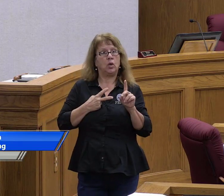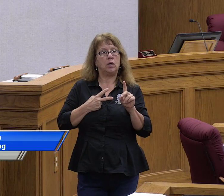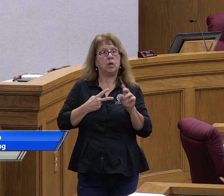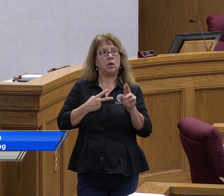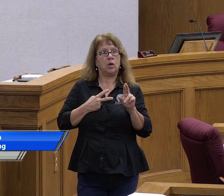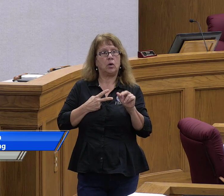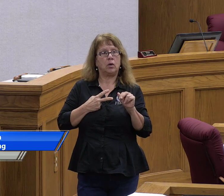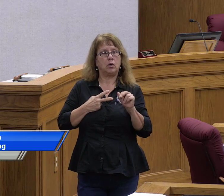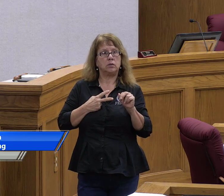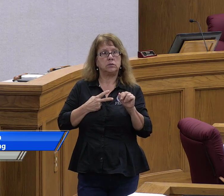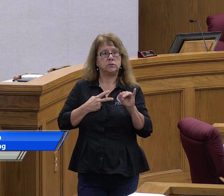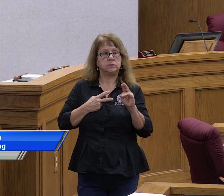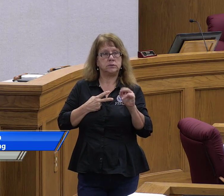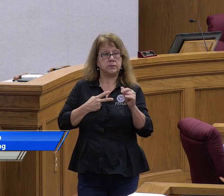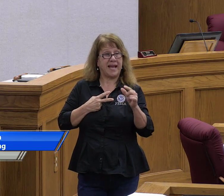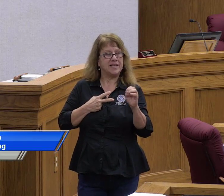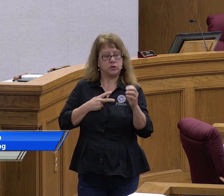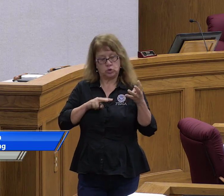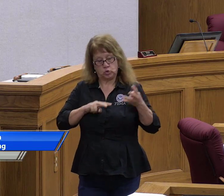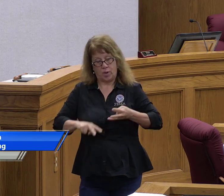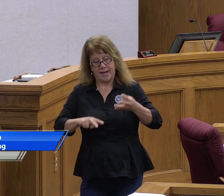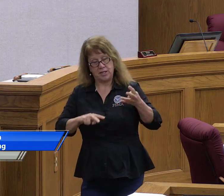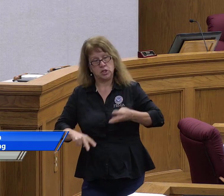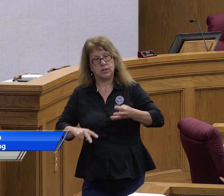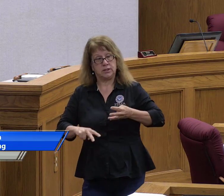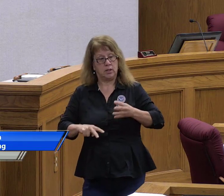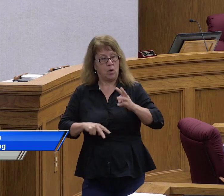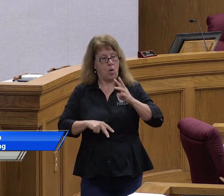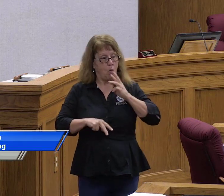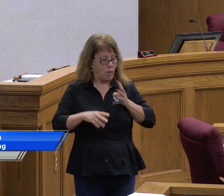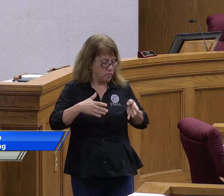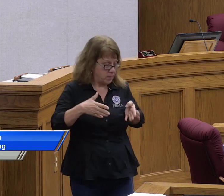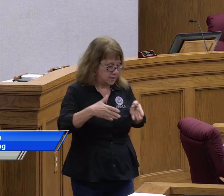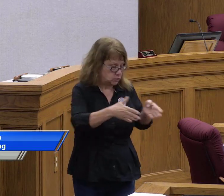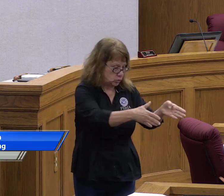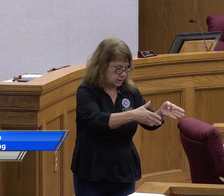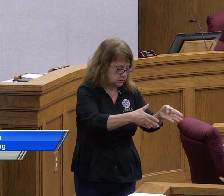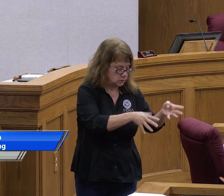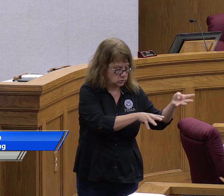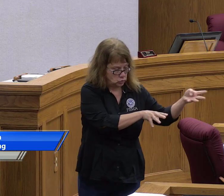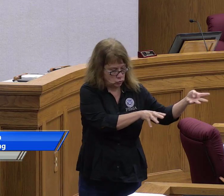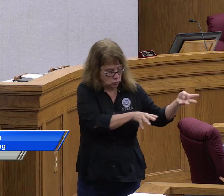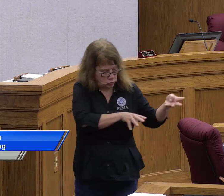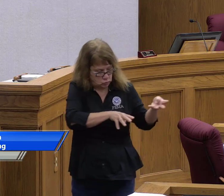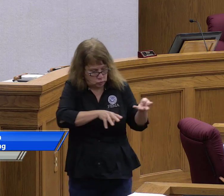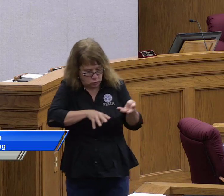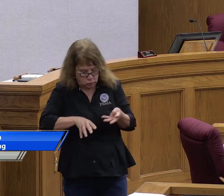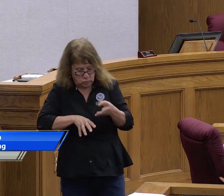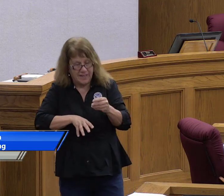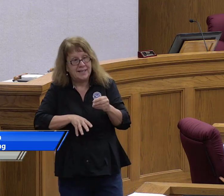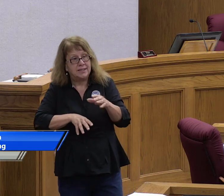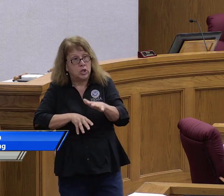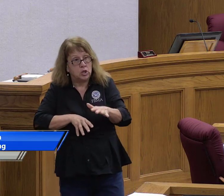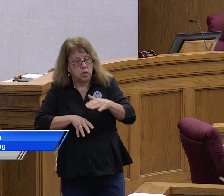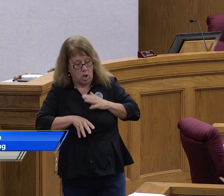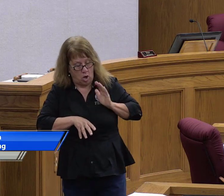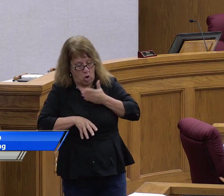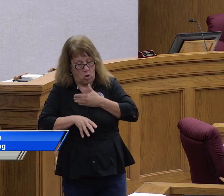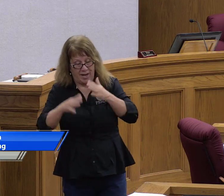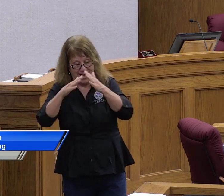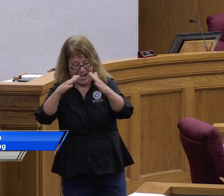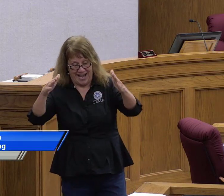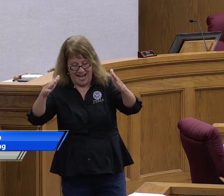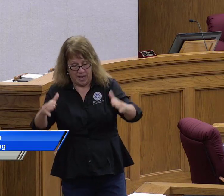flow system, those main laterals that take the water from our streets and our yard ditches out